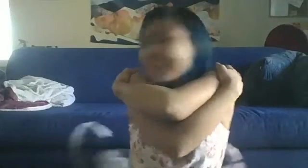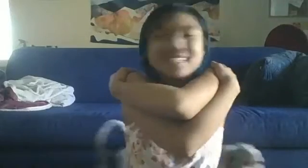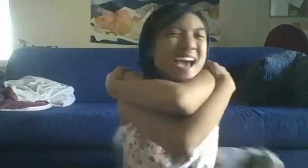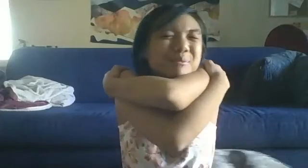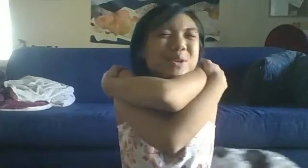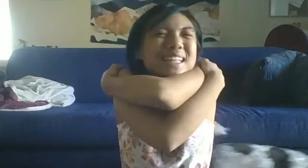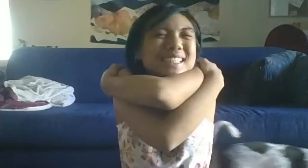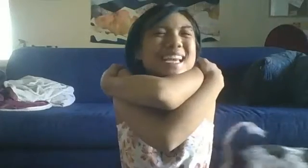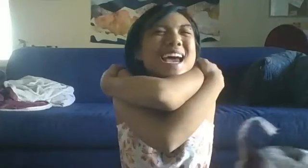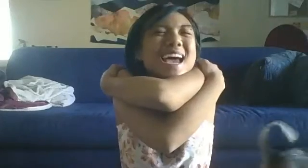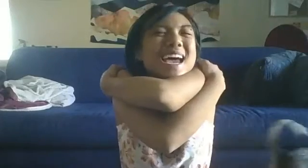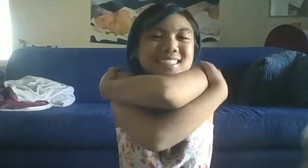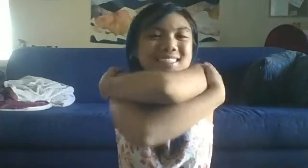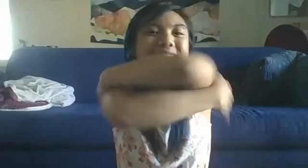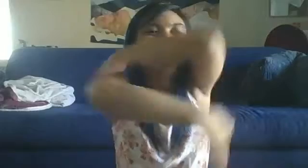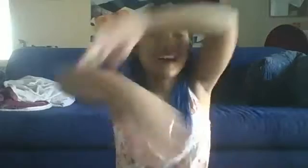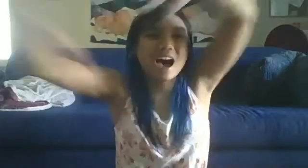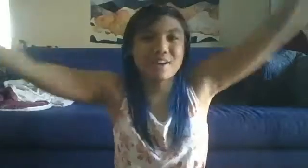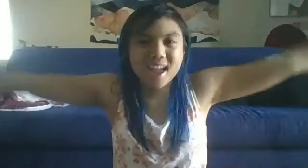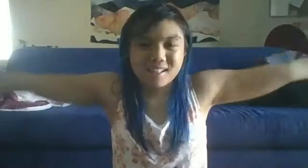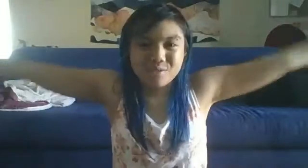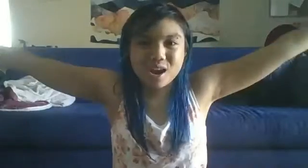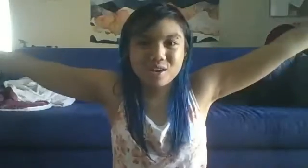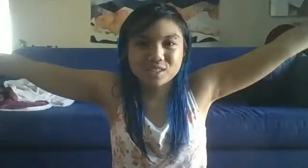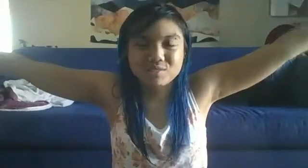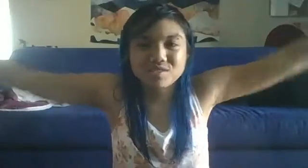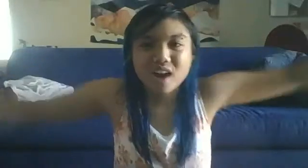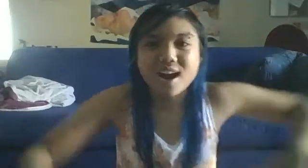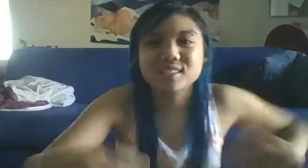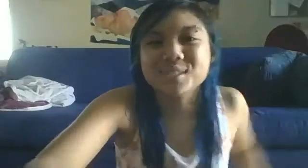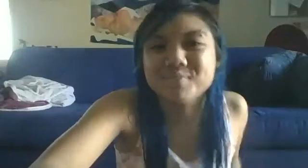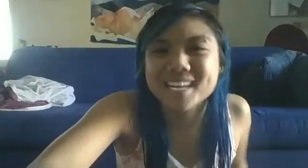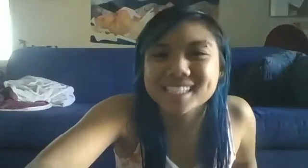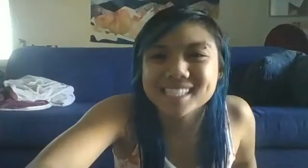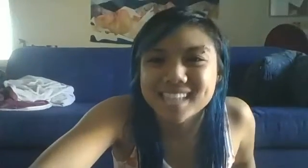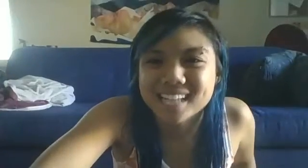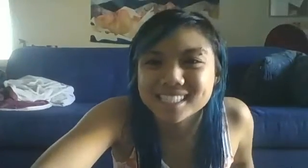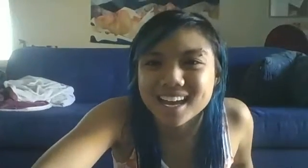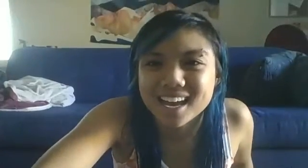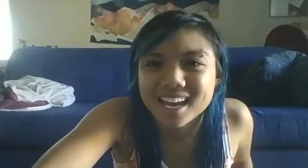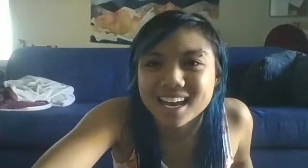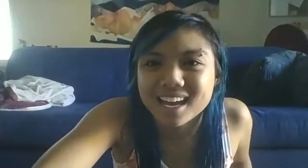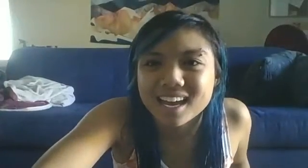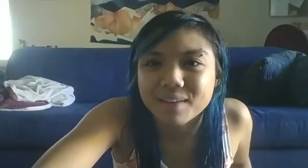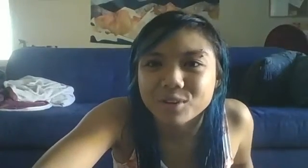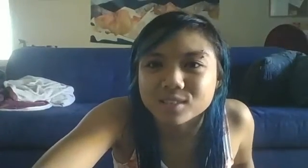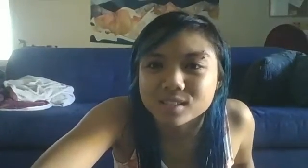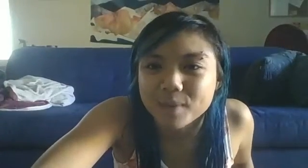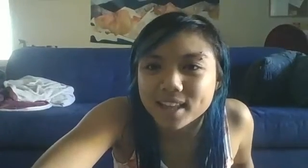And say Happy Wednesday! All right, we are going to move on to Miss Tessa. I'm going to spotlight her.